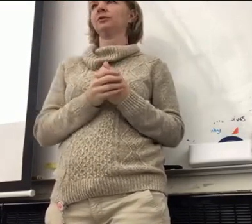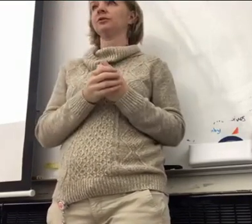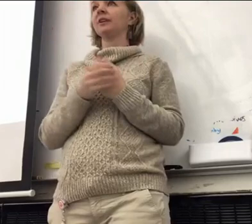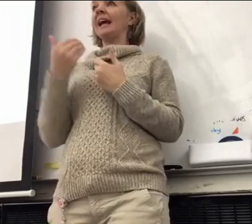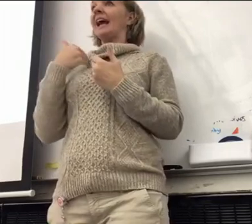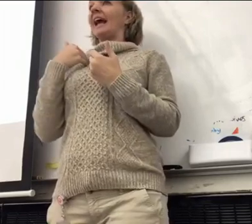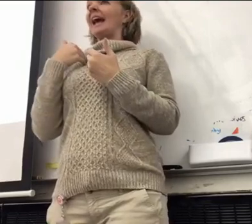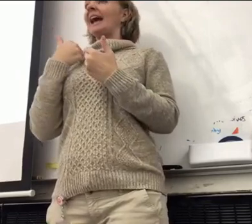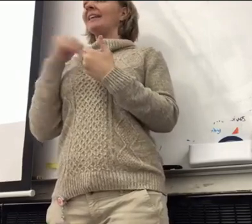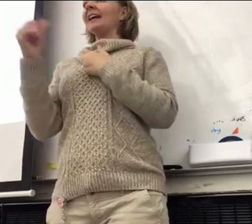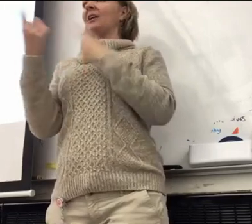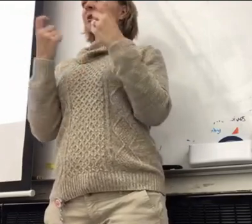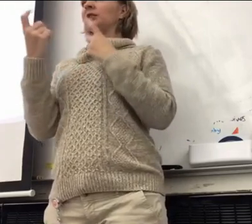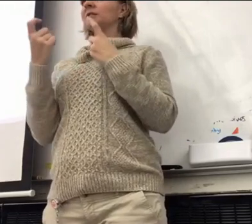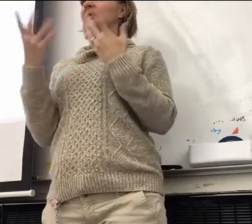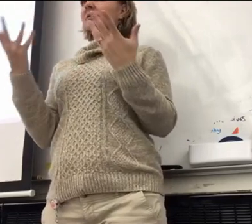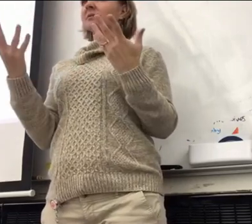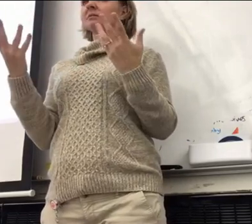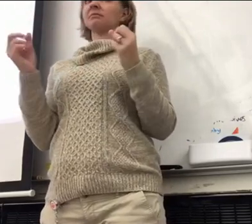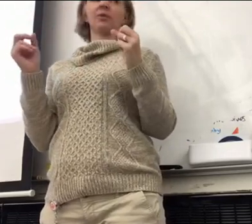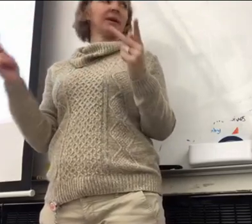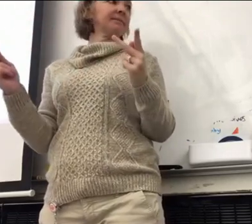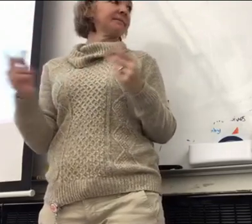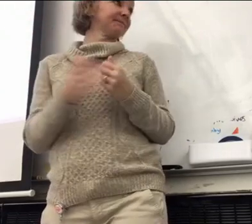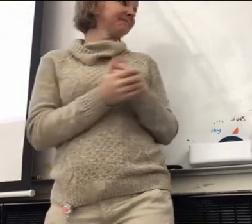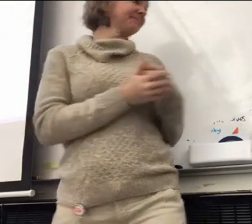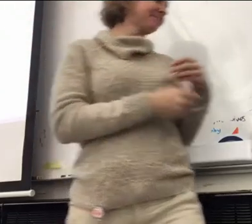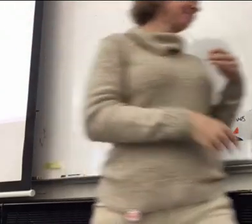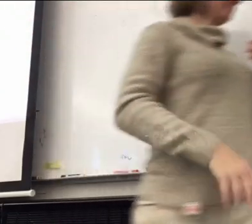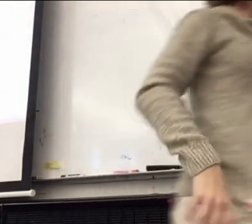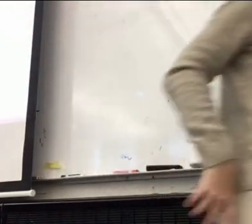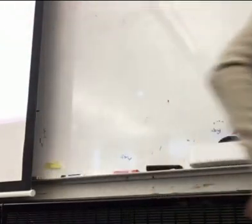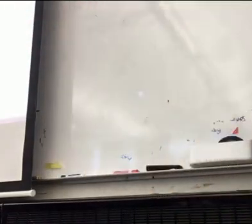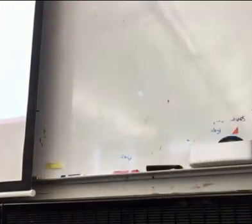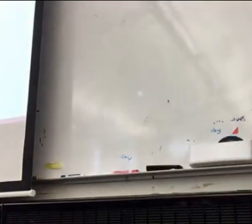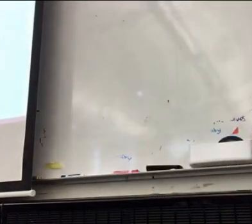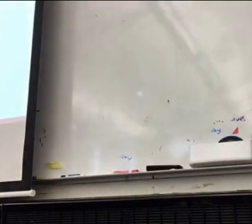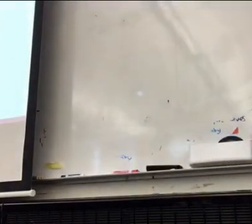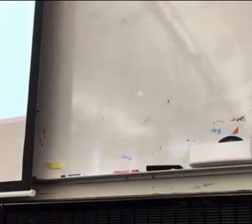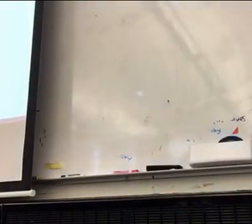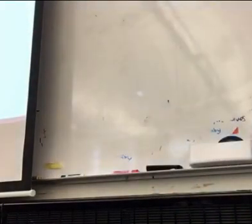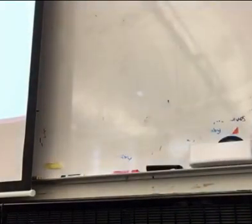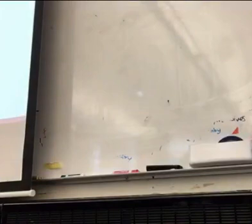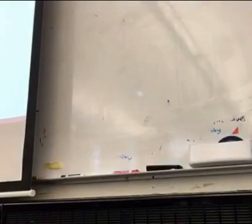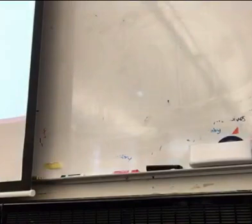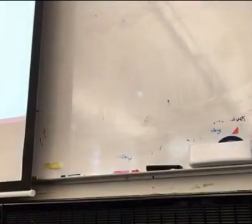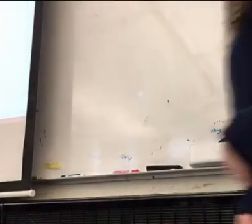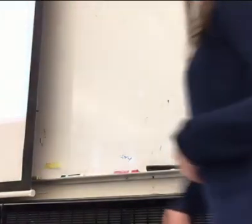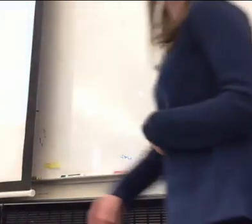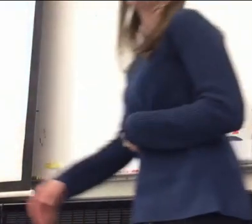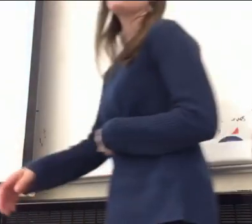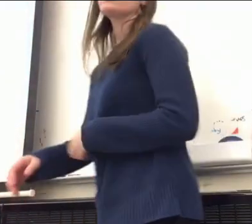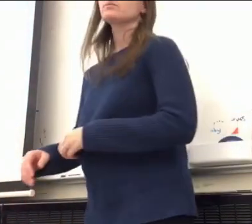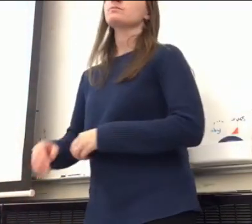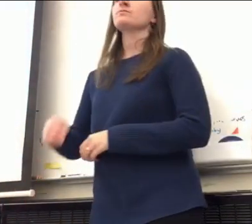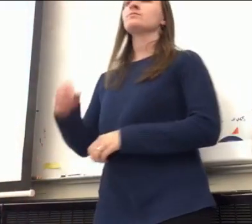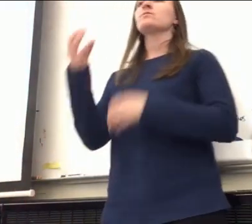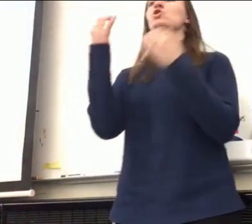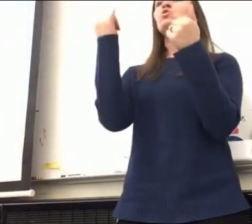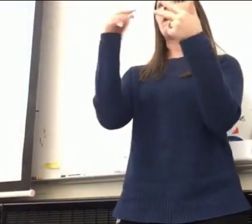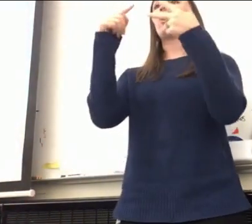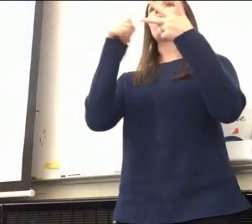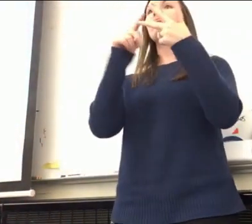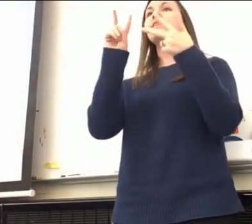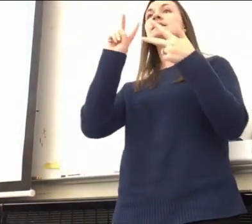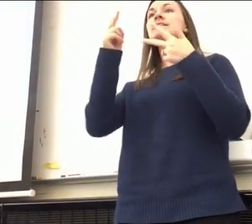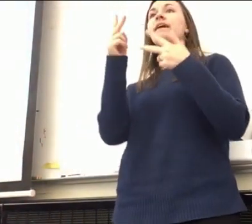continue? Okay. Which brings us to the Second Bank of the United States. Now, the Second Bank of the United States,